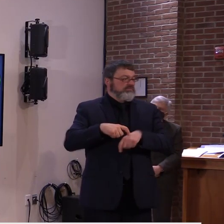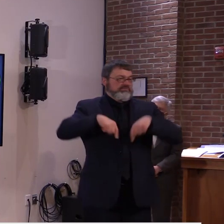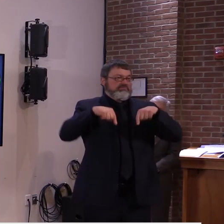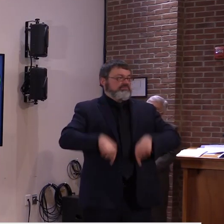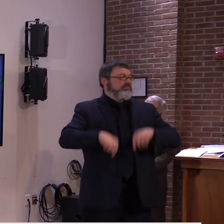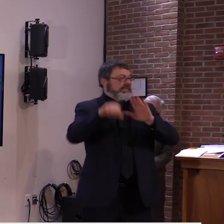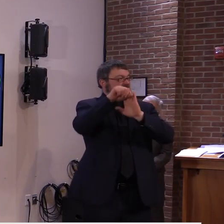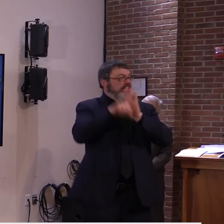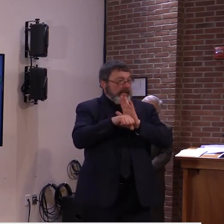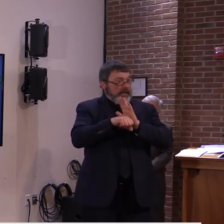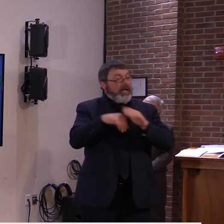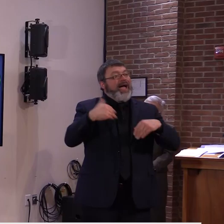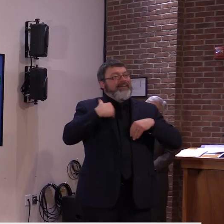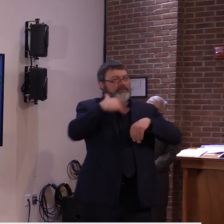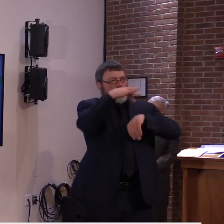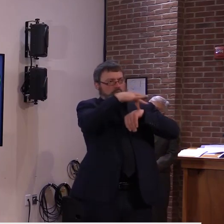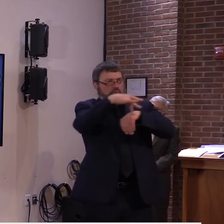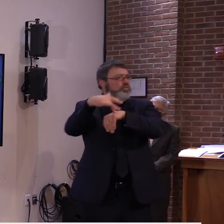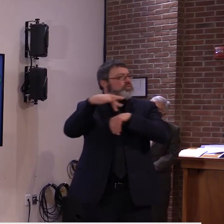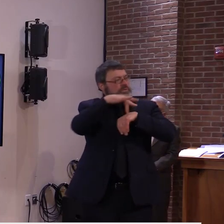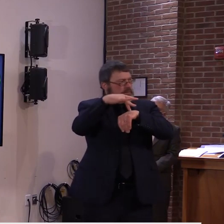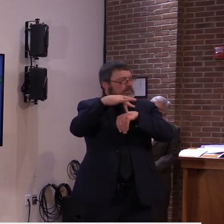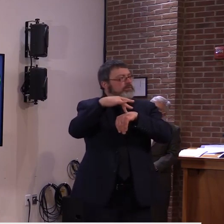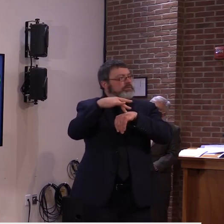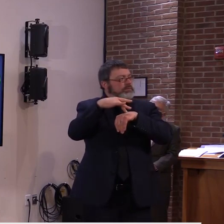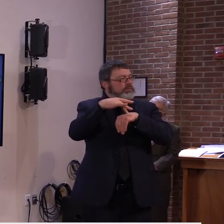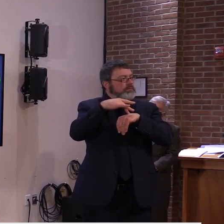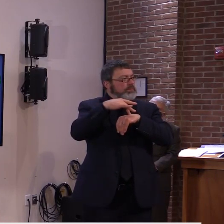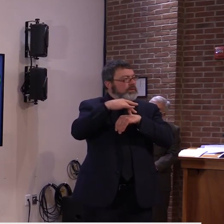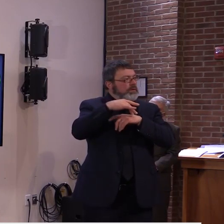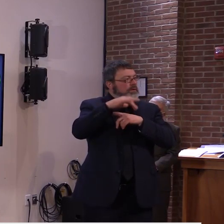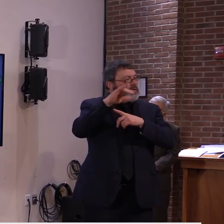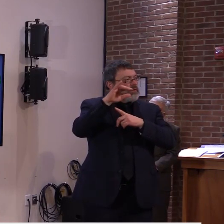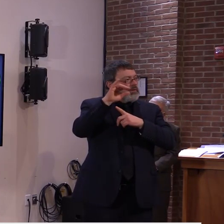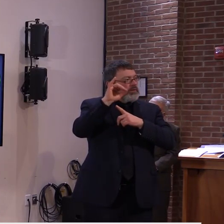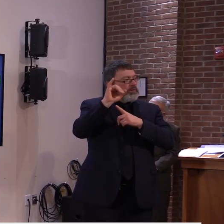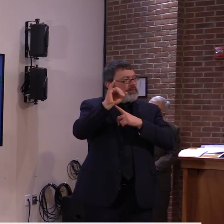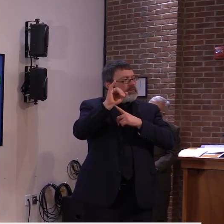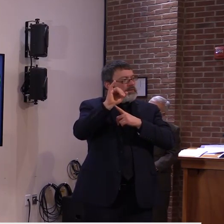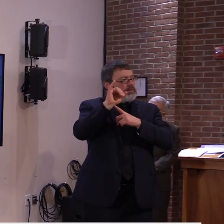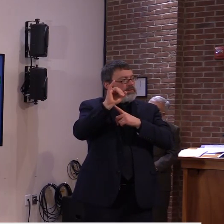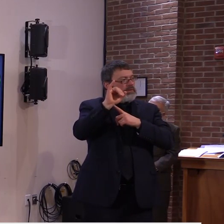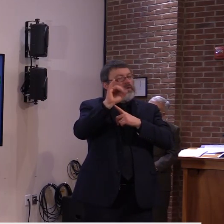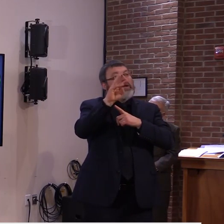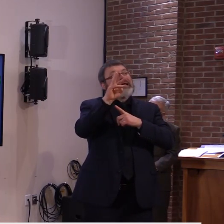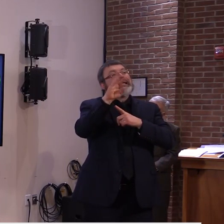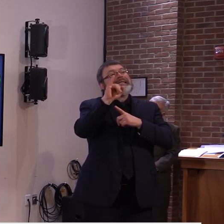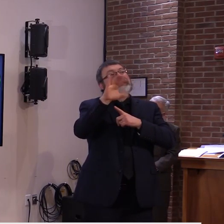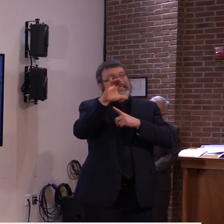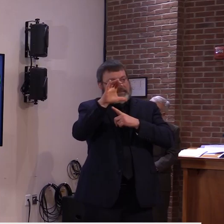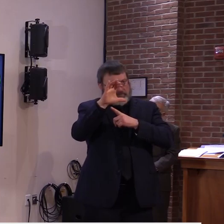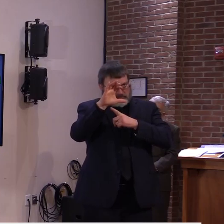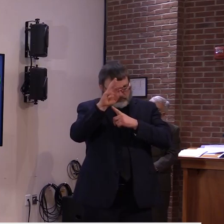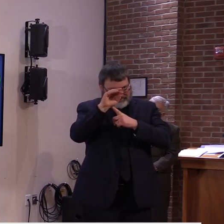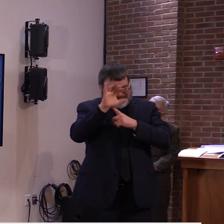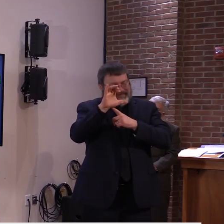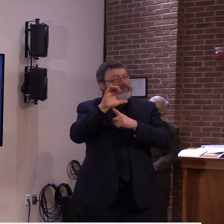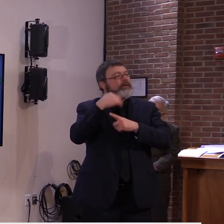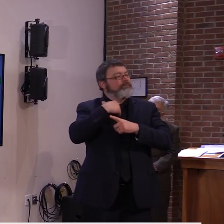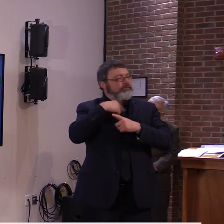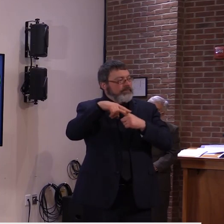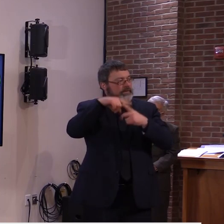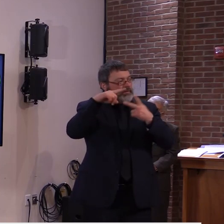Children's Program, WIC, Three Squares Vermont, SNAP, and more.